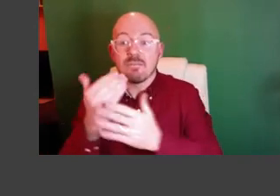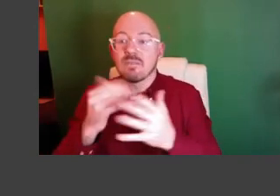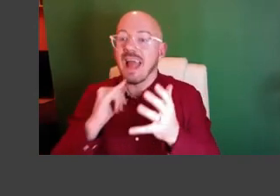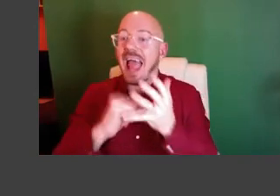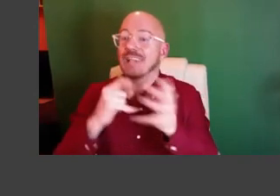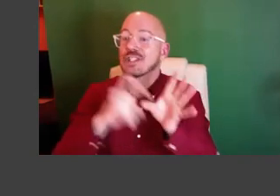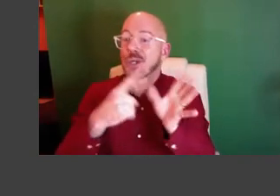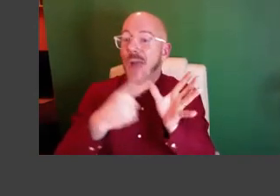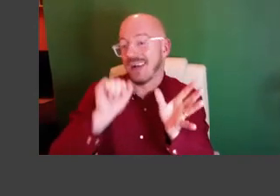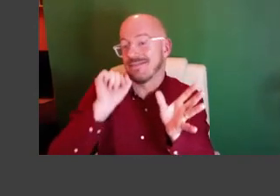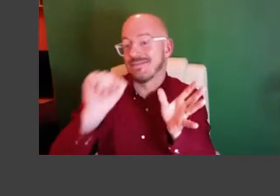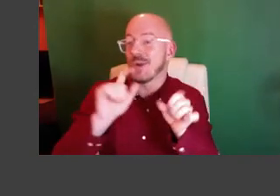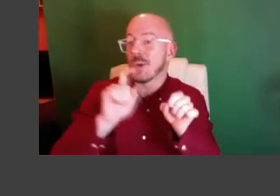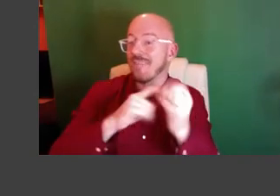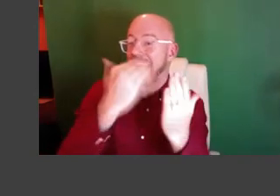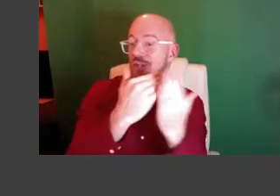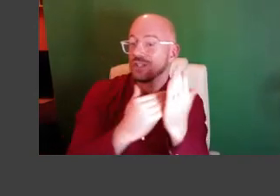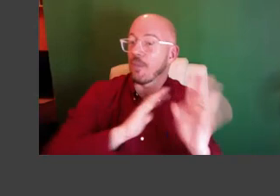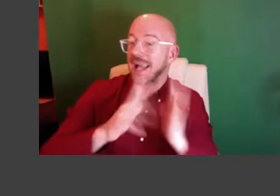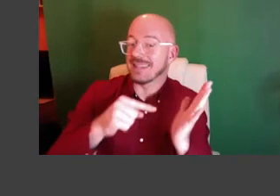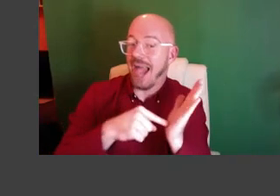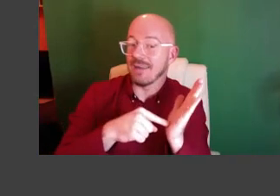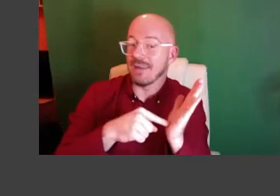there for curriculum support.